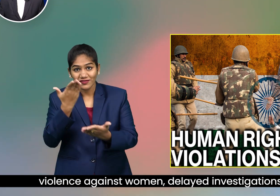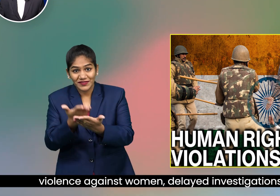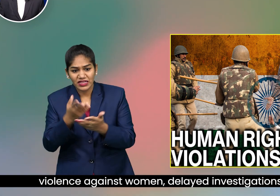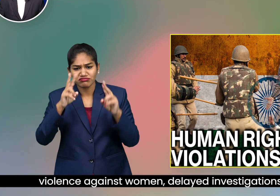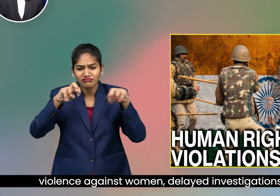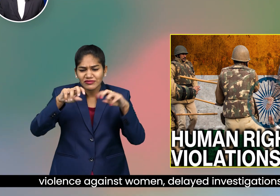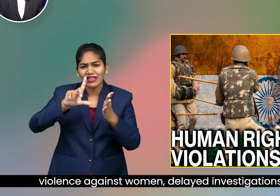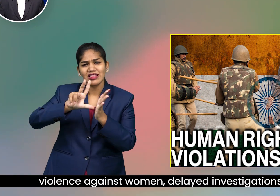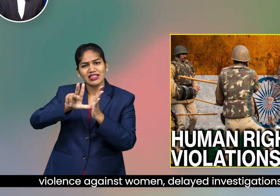discrimination,